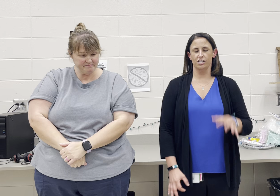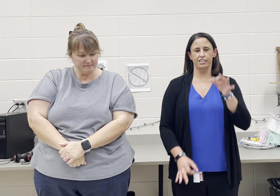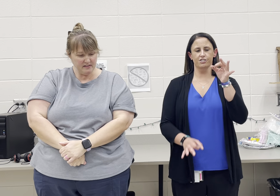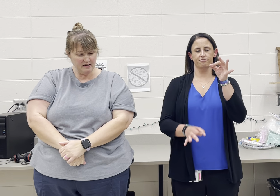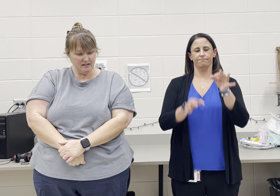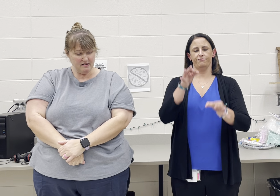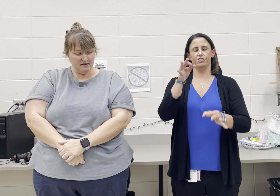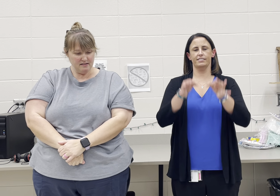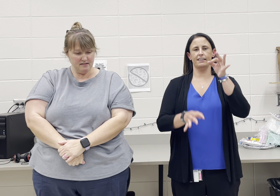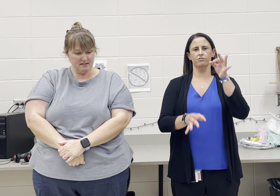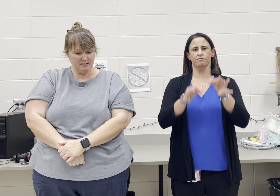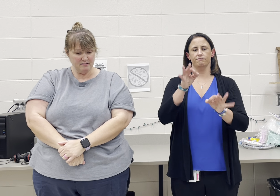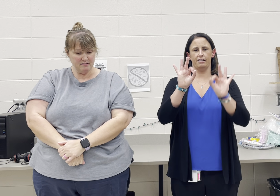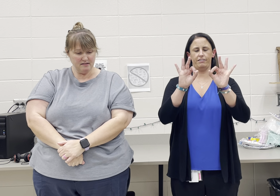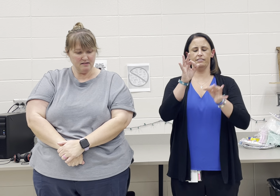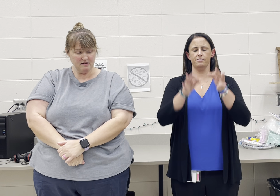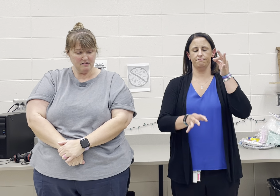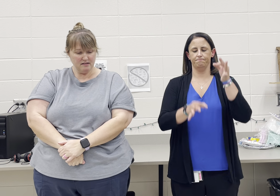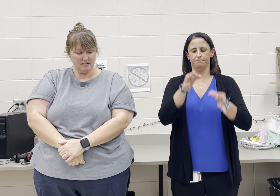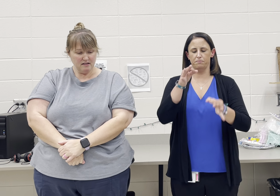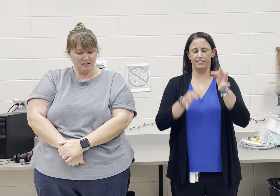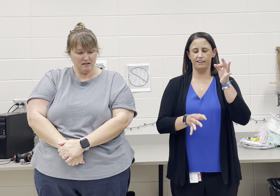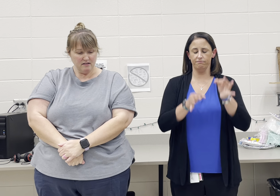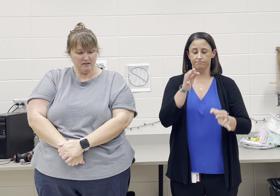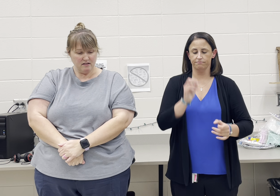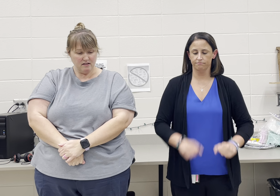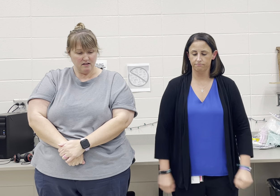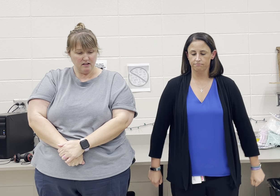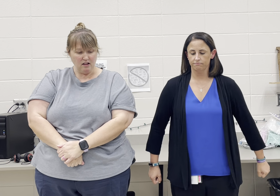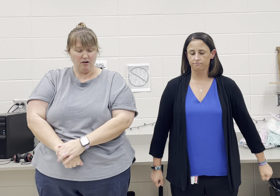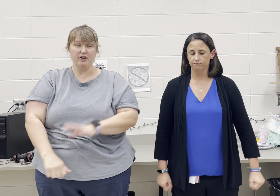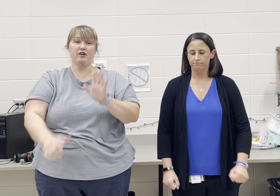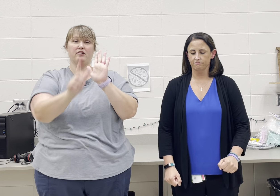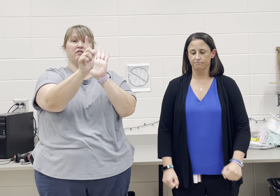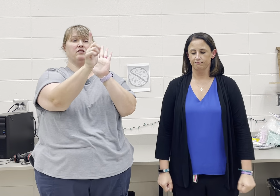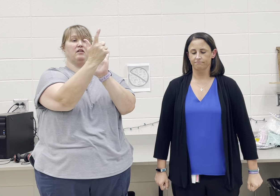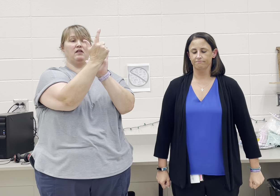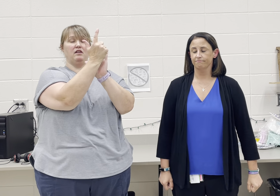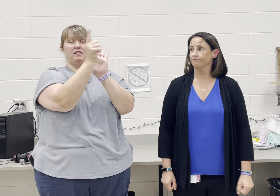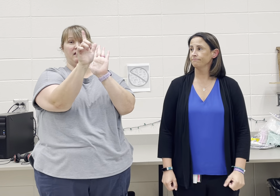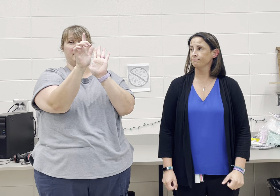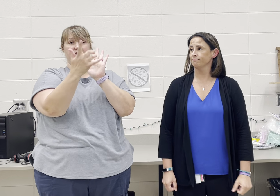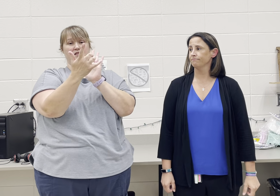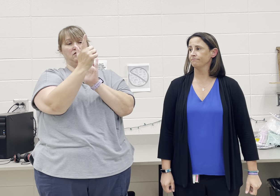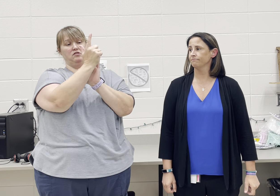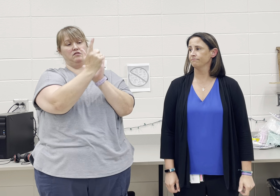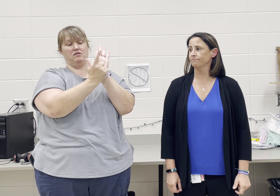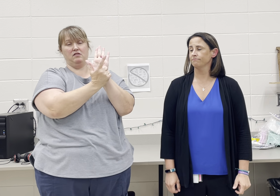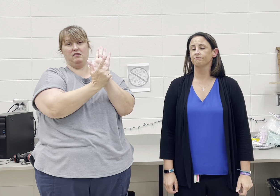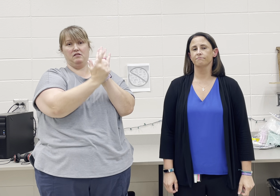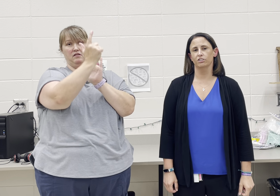Judge for the scales. F hands. Up and down. Lawyer is